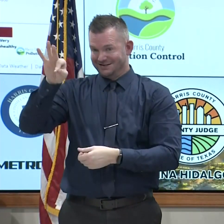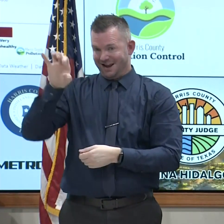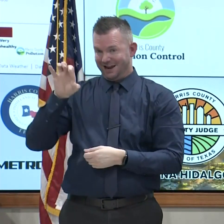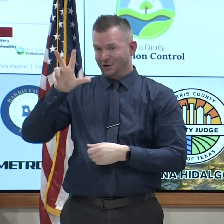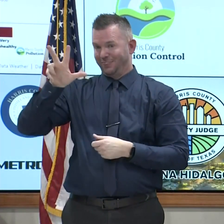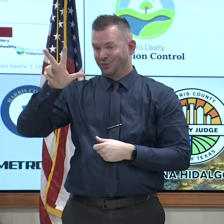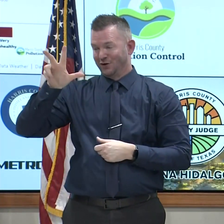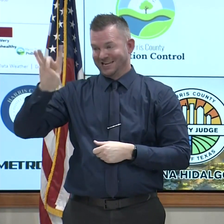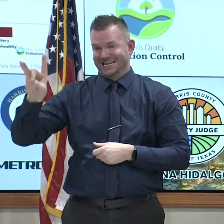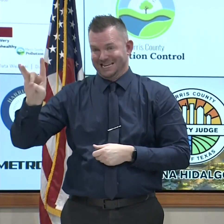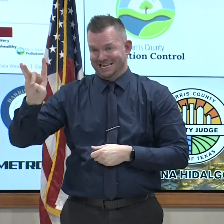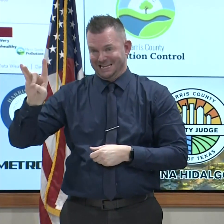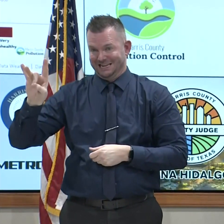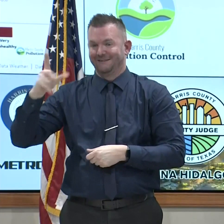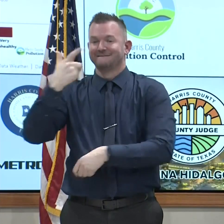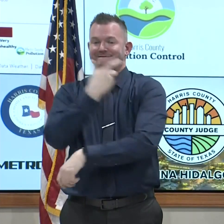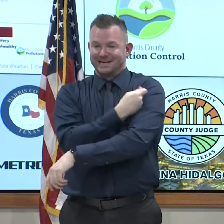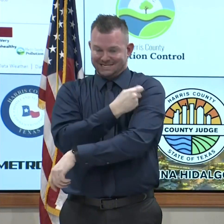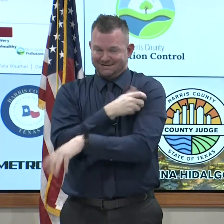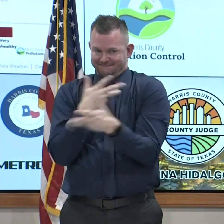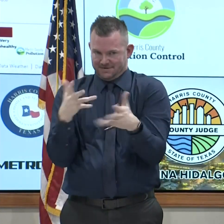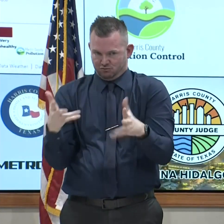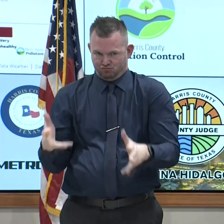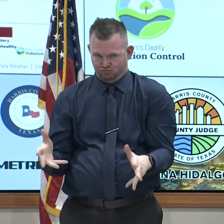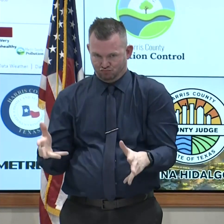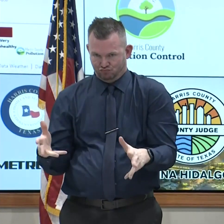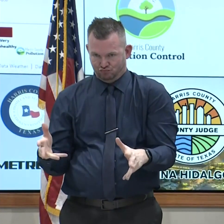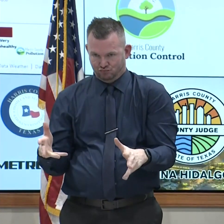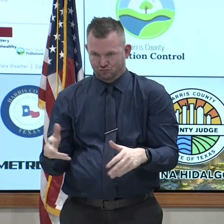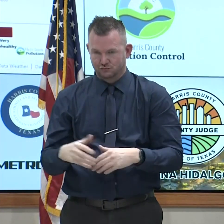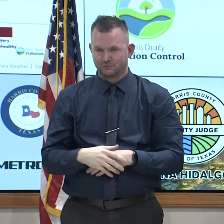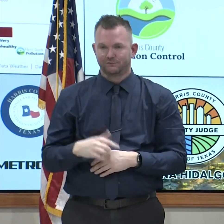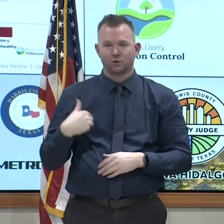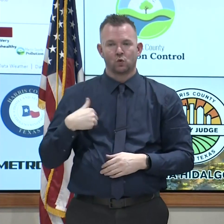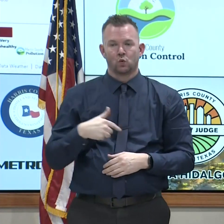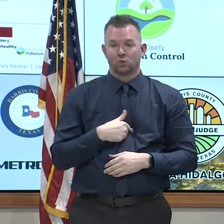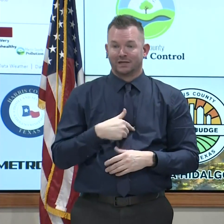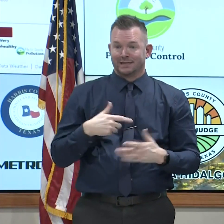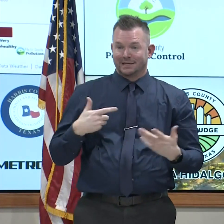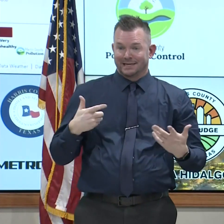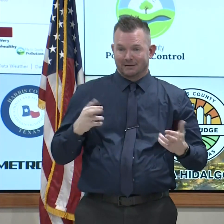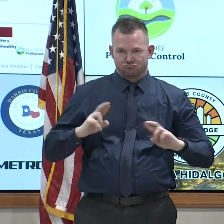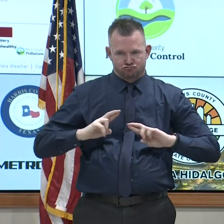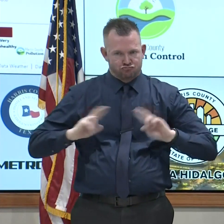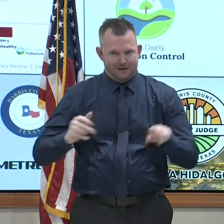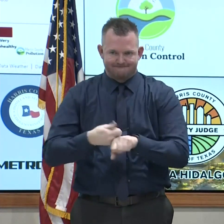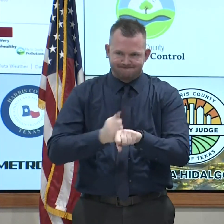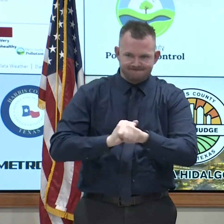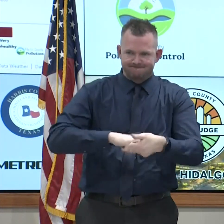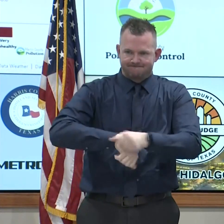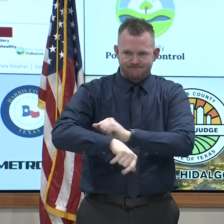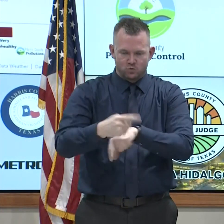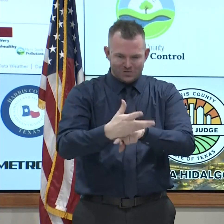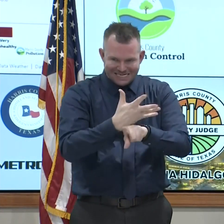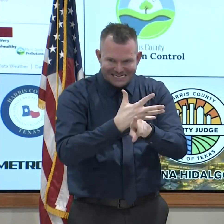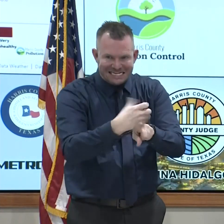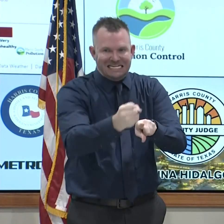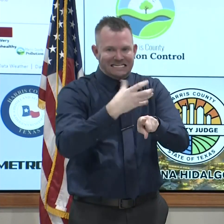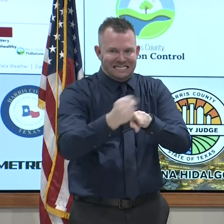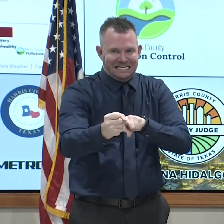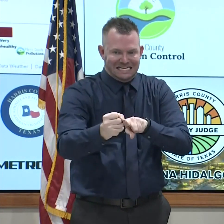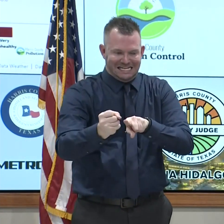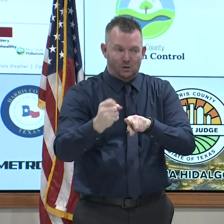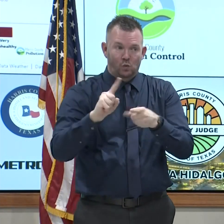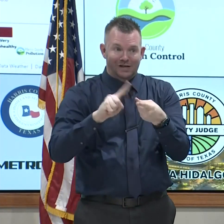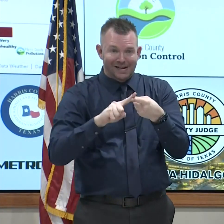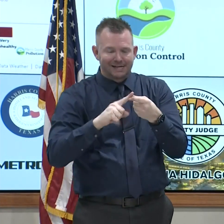28,938 vaccines, and we are poised to go through our entire supply by the end of this week. So